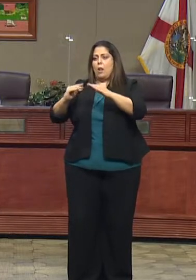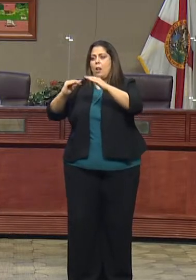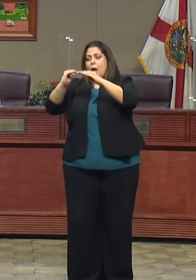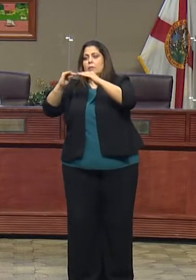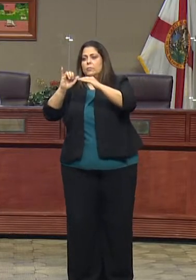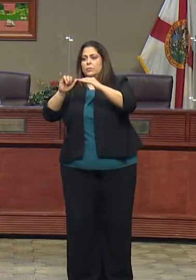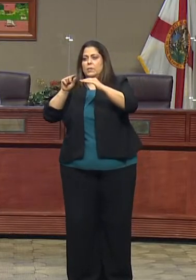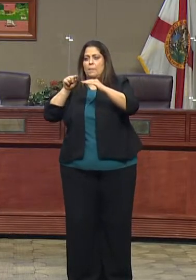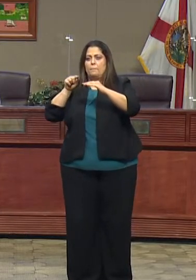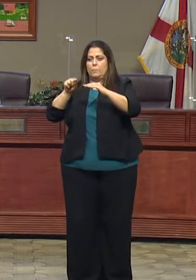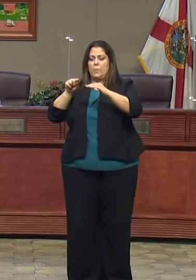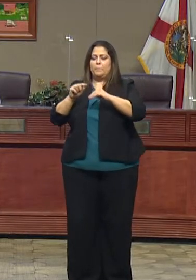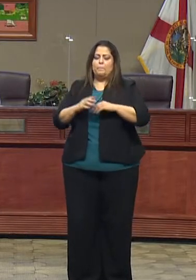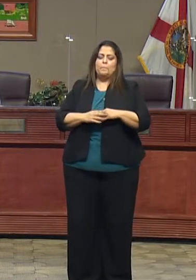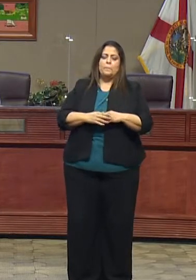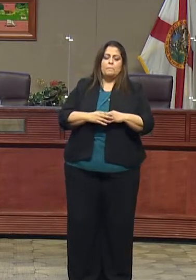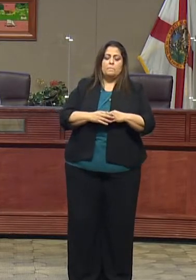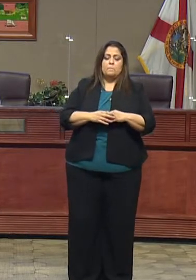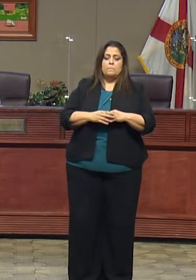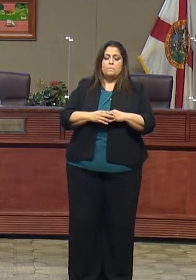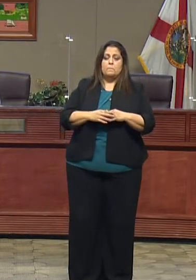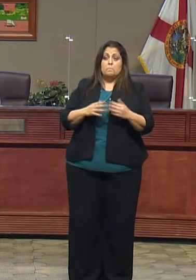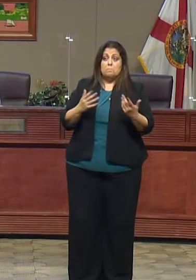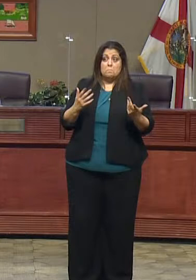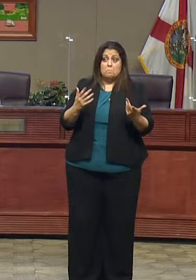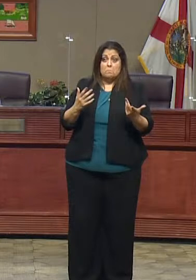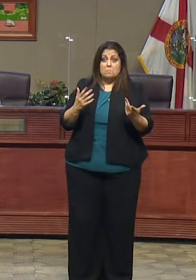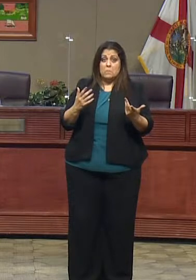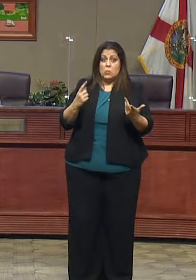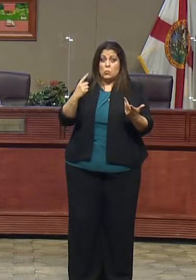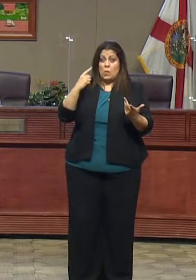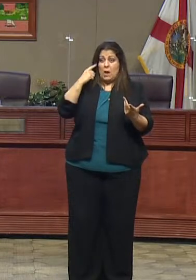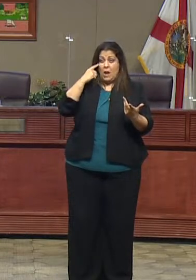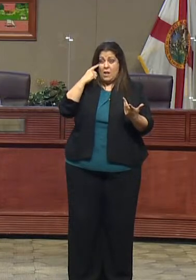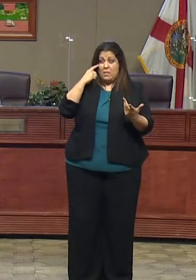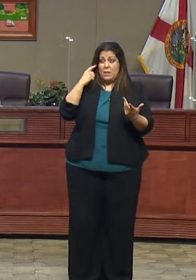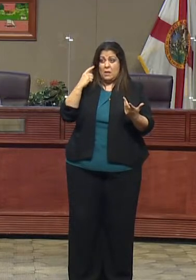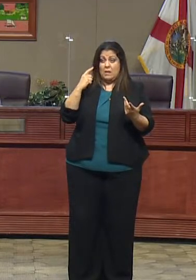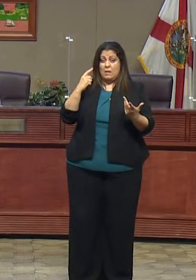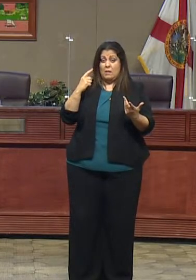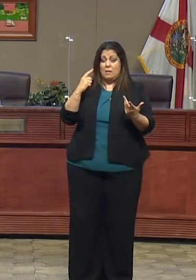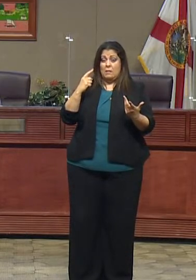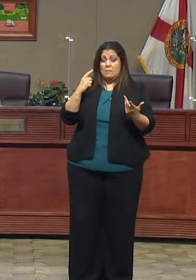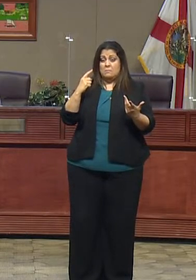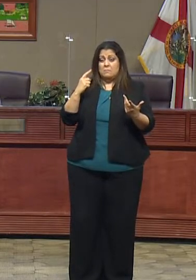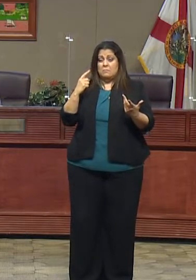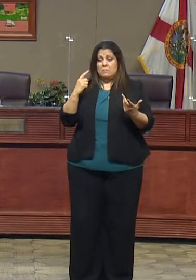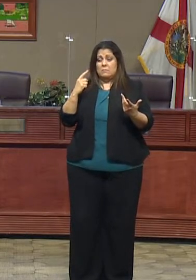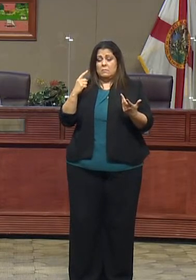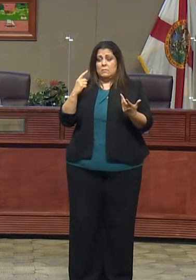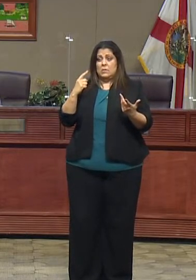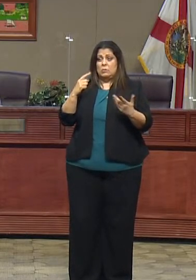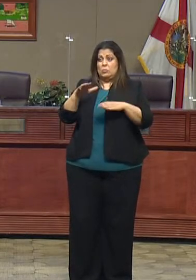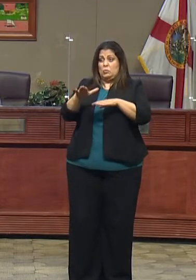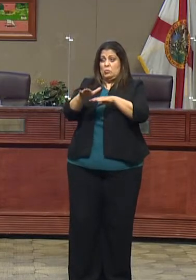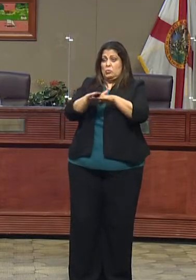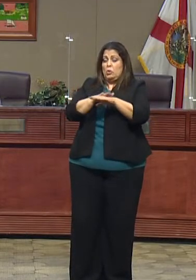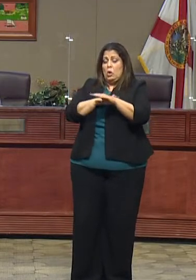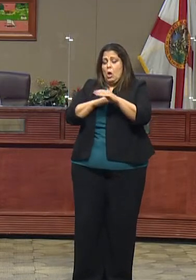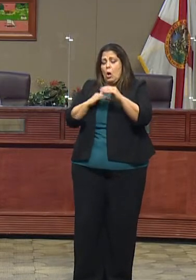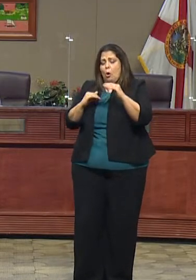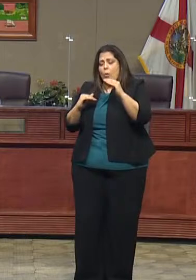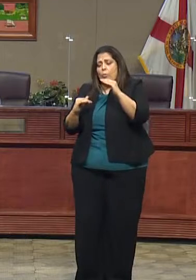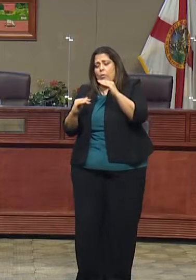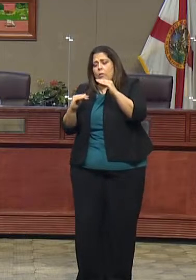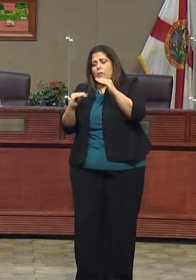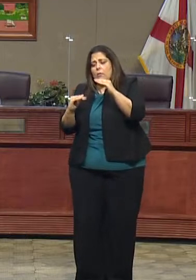I don't believe that we should go about the business of getting there slowly if we